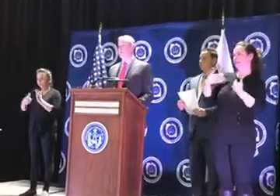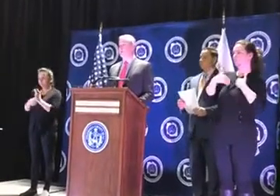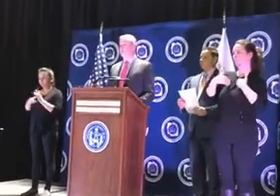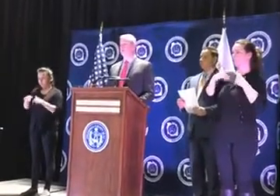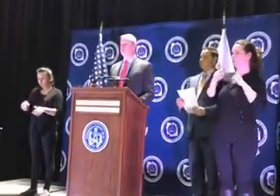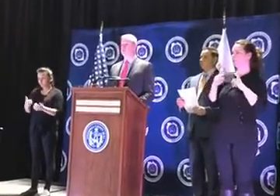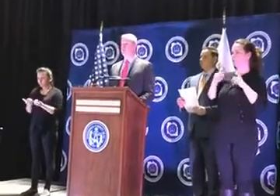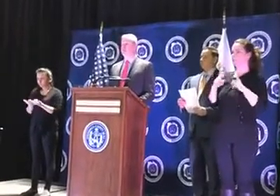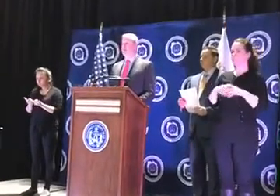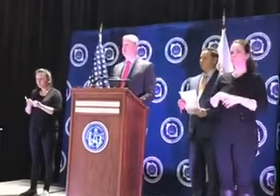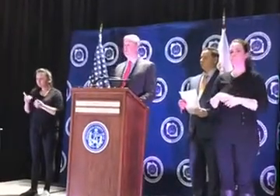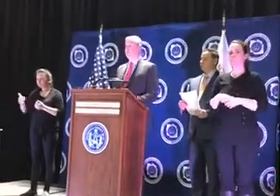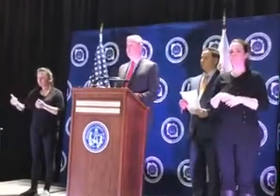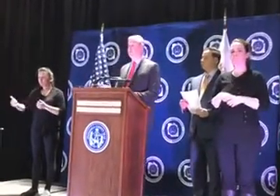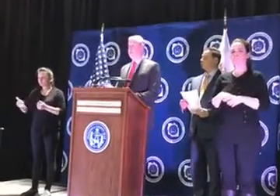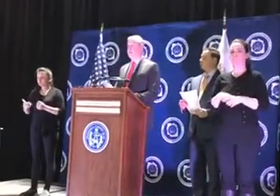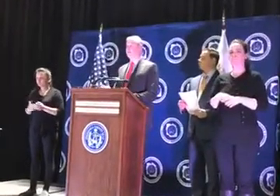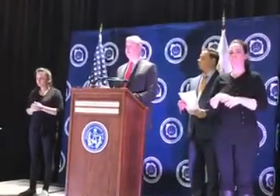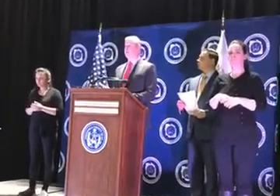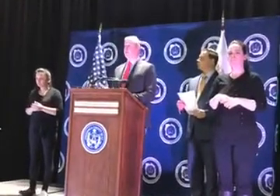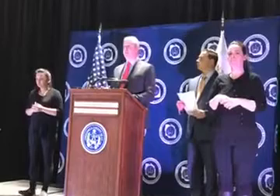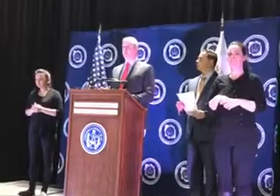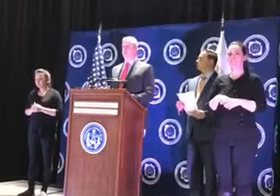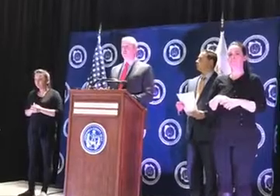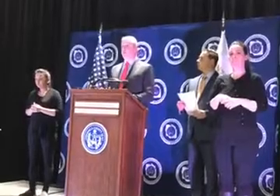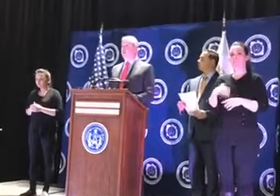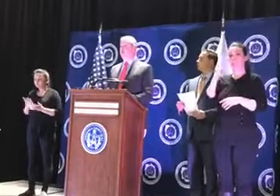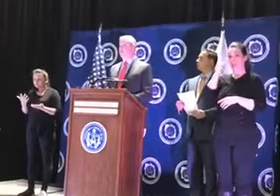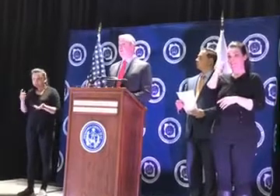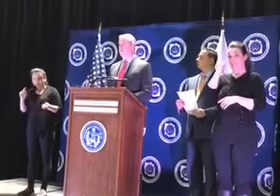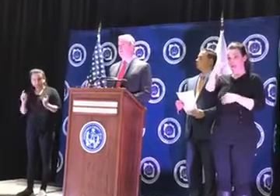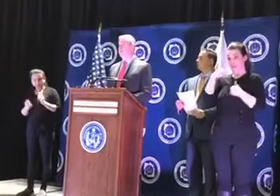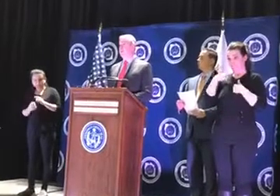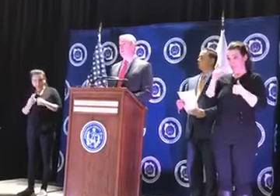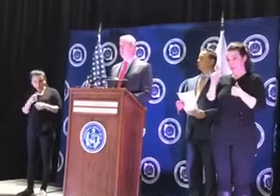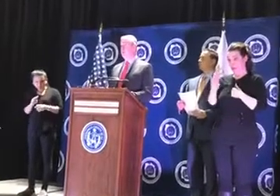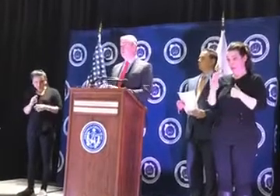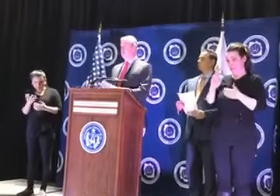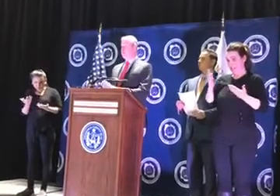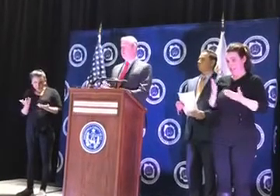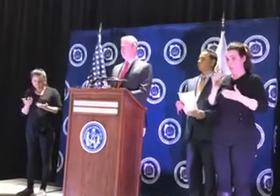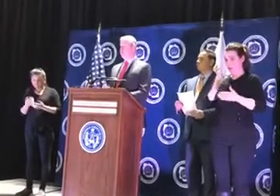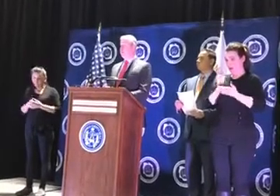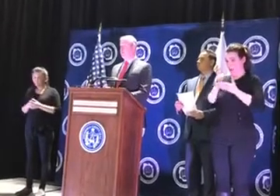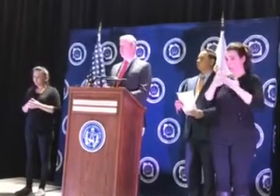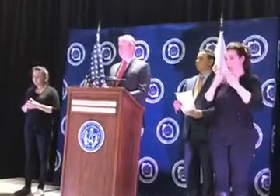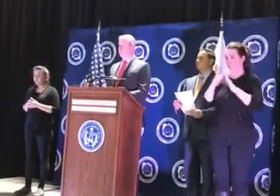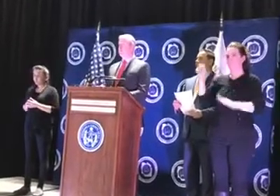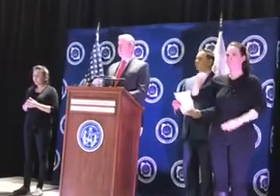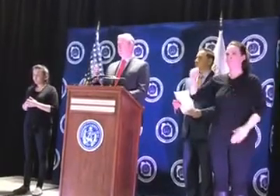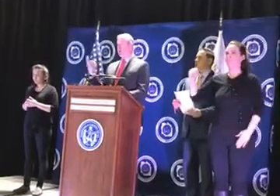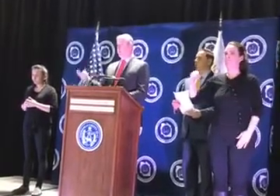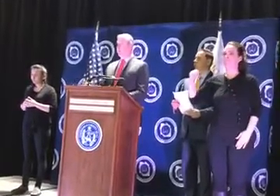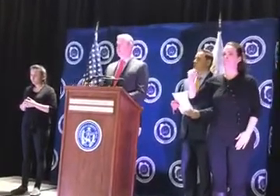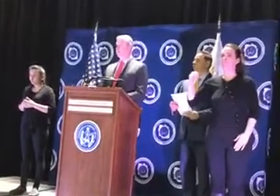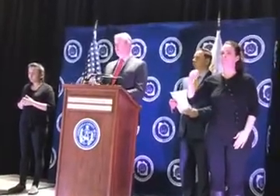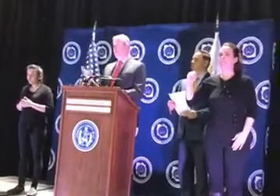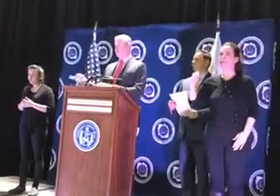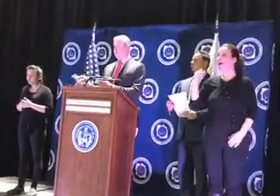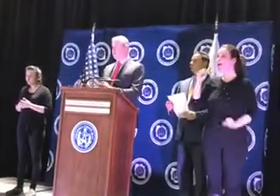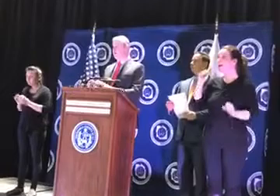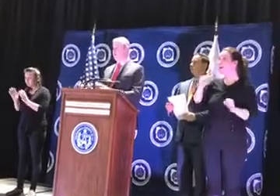absolutely. Because you imagine if you can get a test turned around in a couple of hours, what that means for people at home in terms of their ability to have